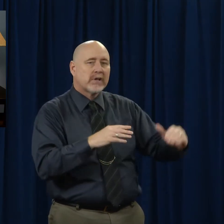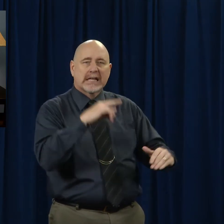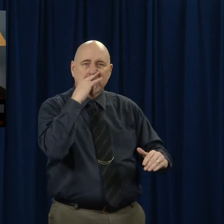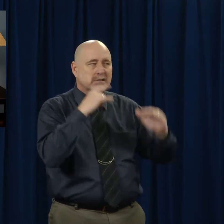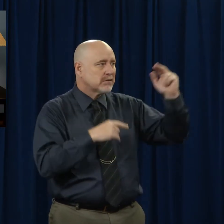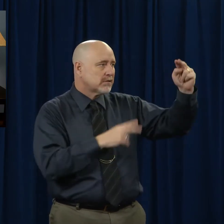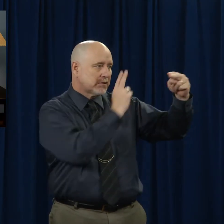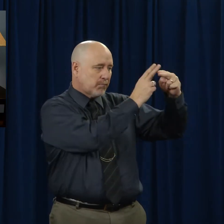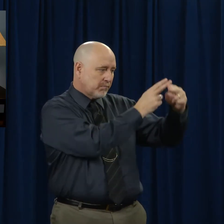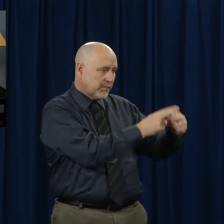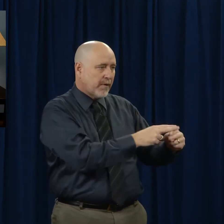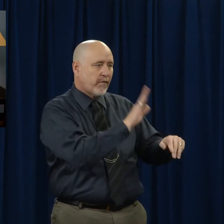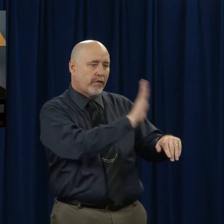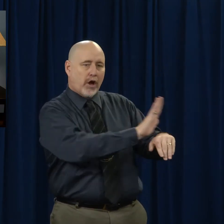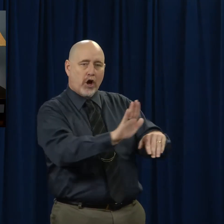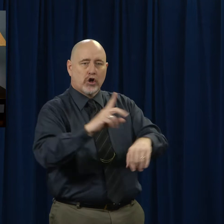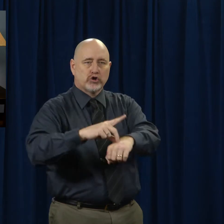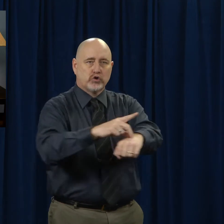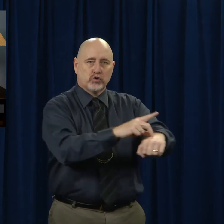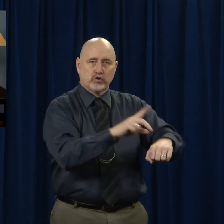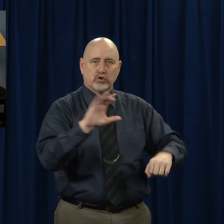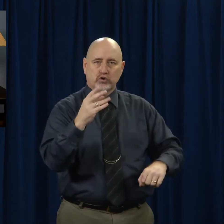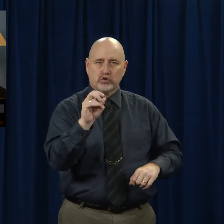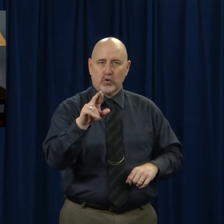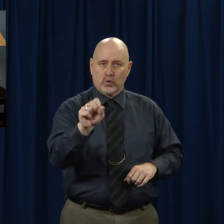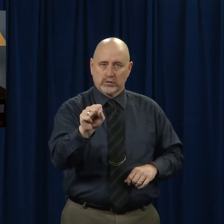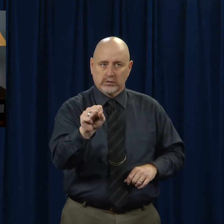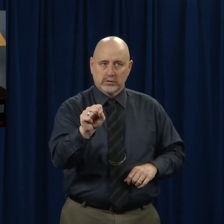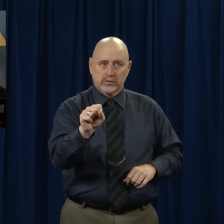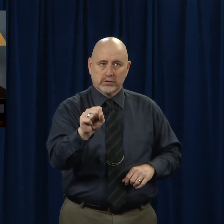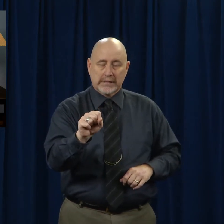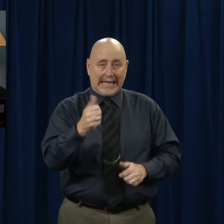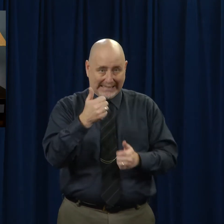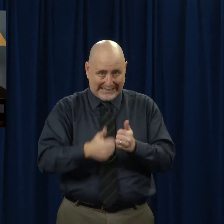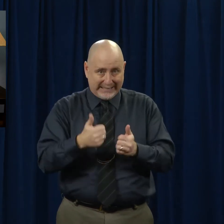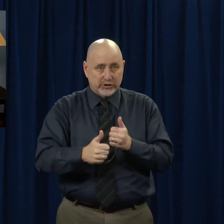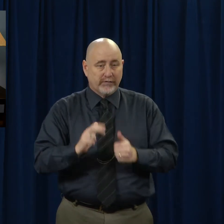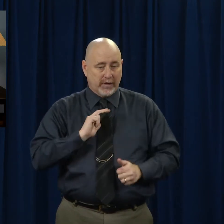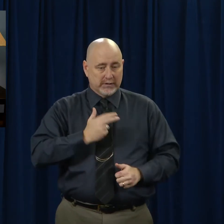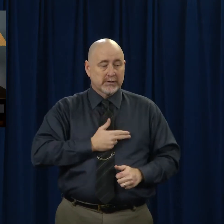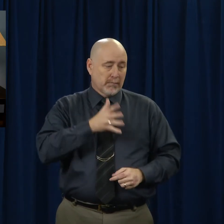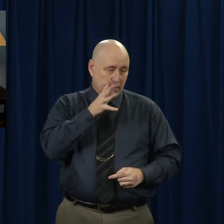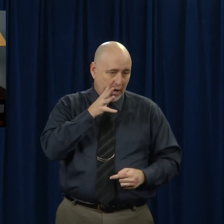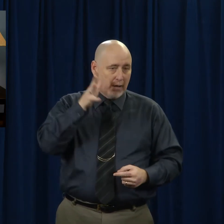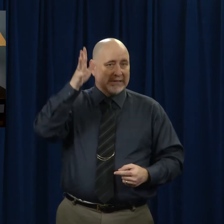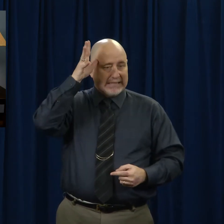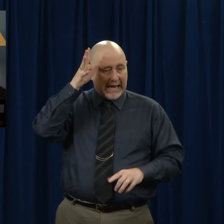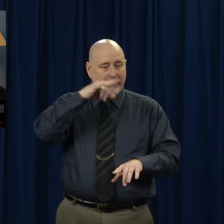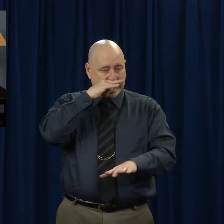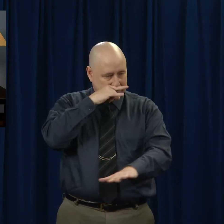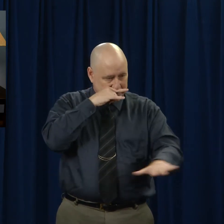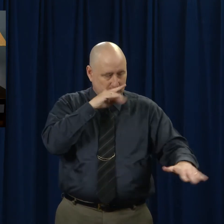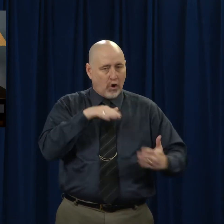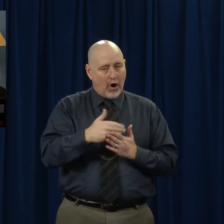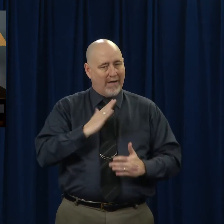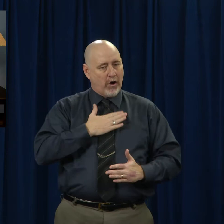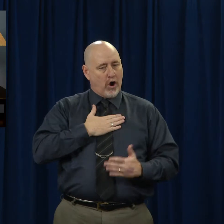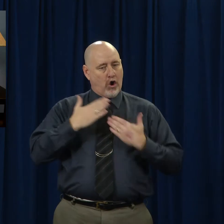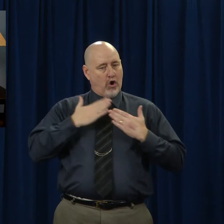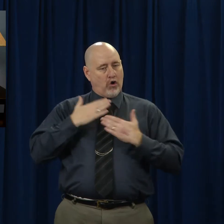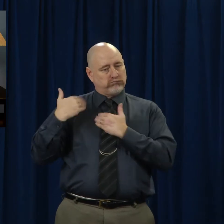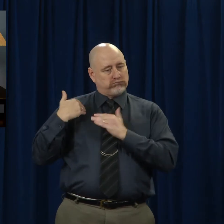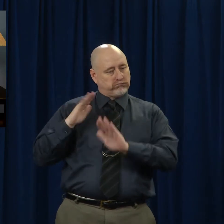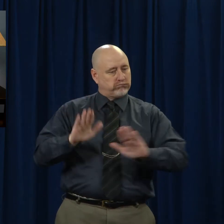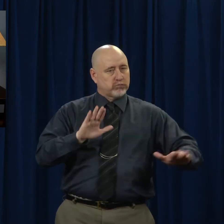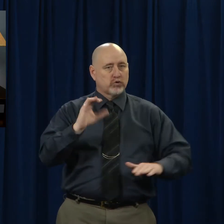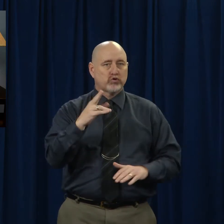child has chores to do. And we each in this house, Mom and Dad and the kids, have our